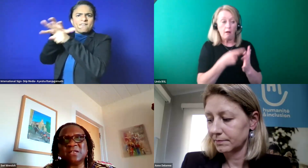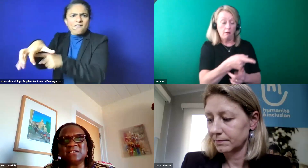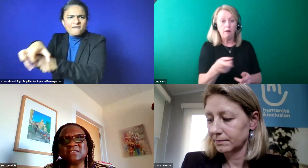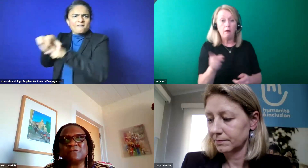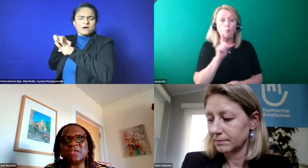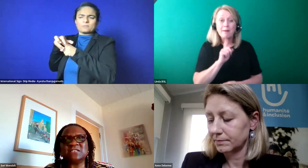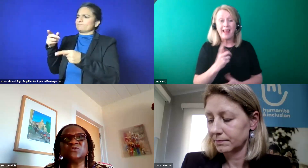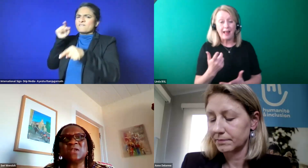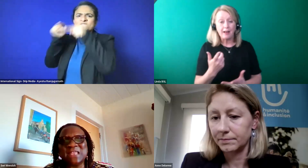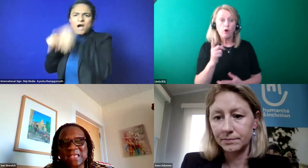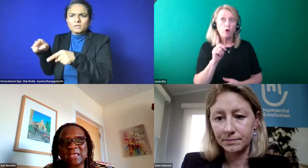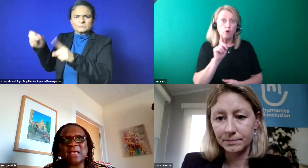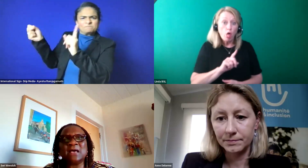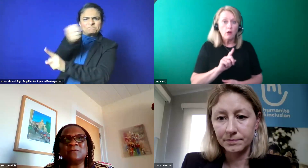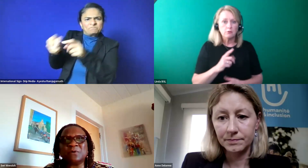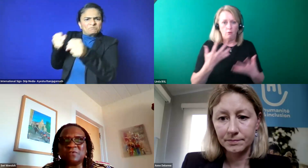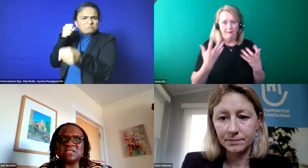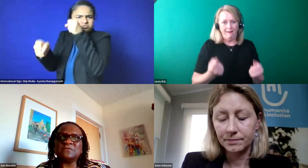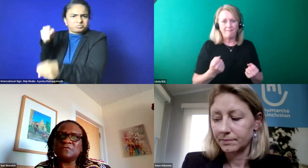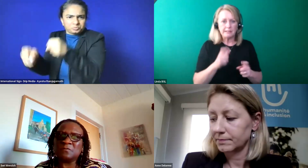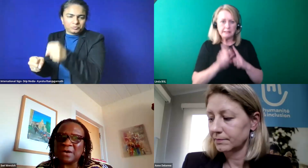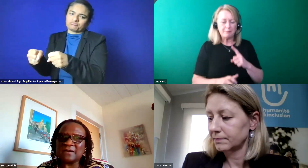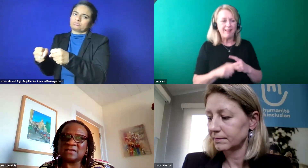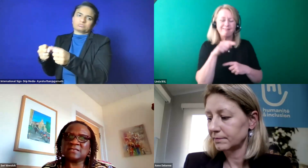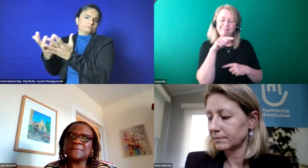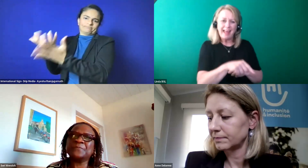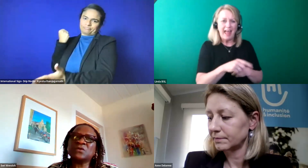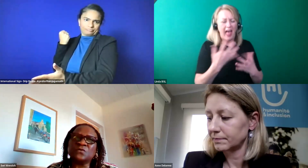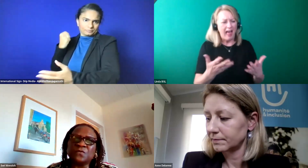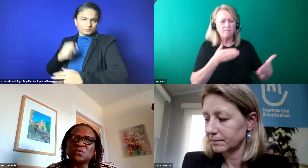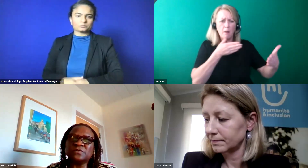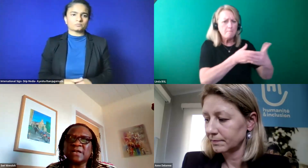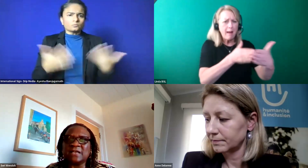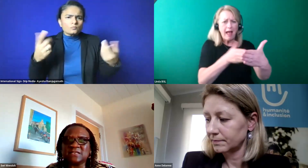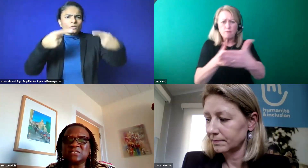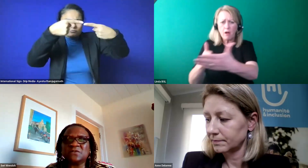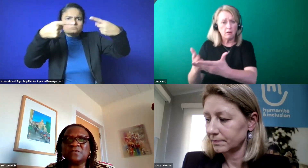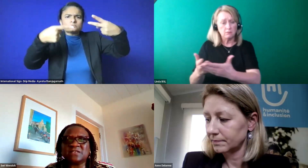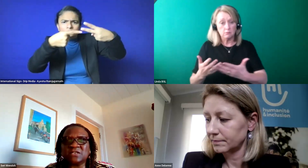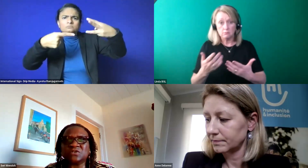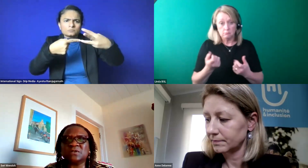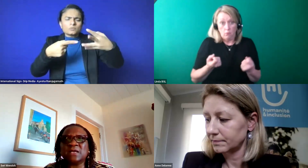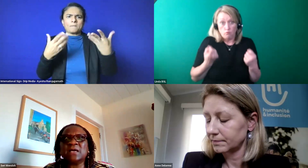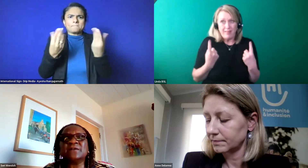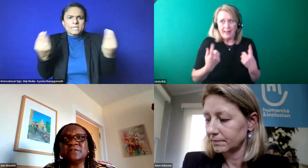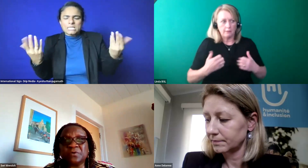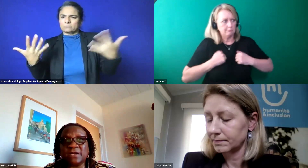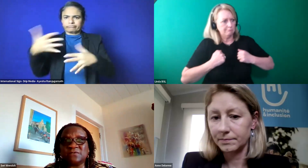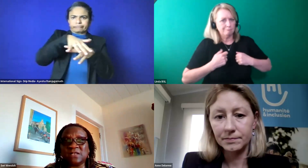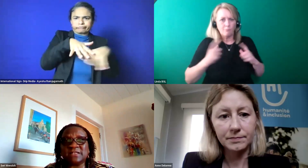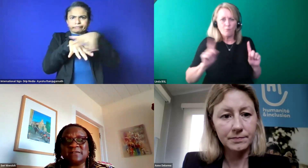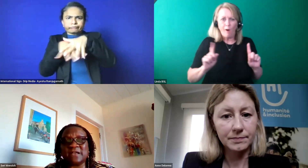with disabilities face unique and pervasive barriers to full realization of their sexual